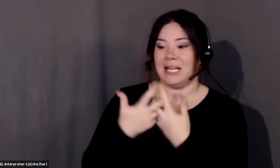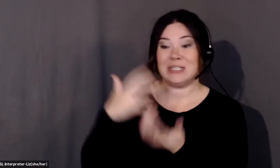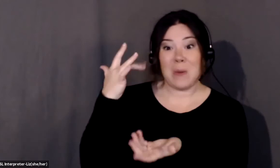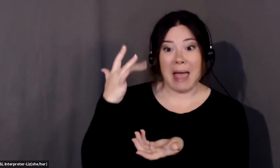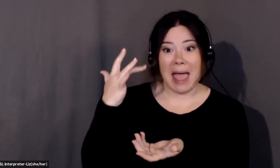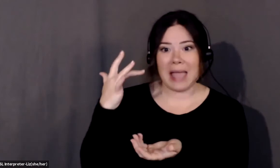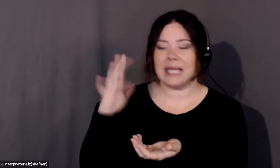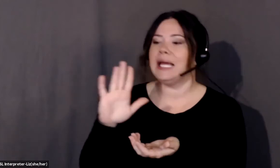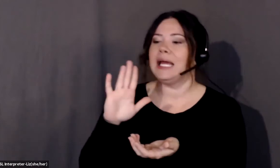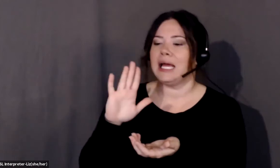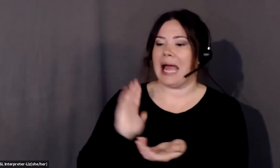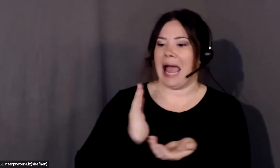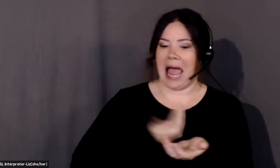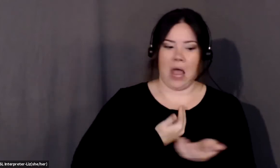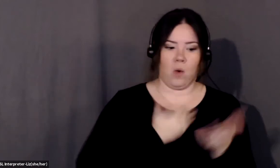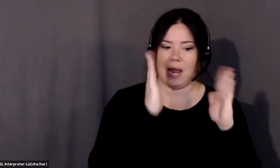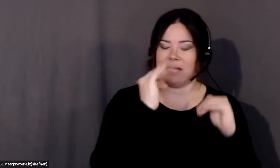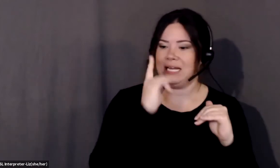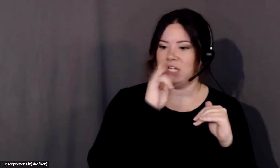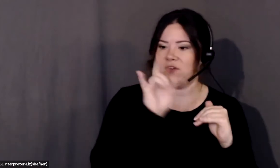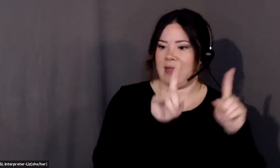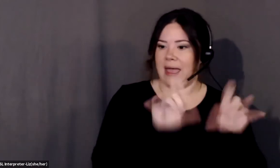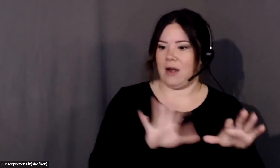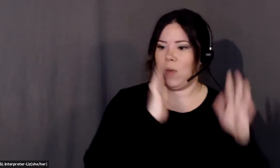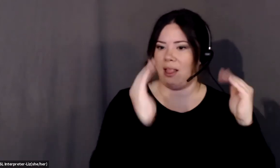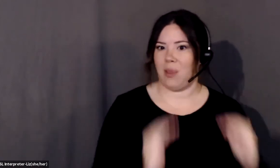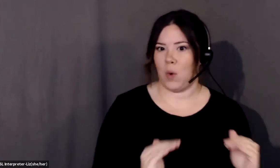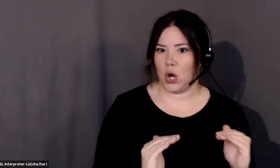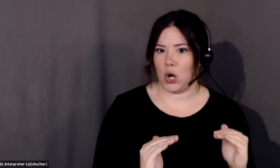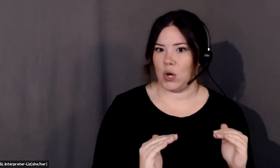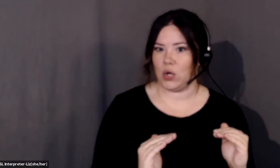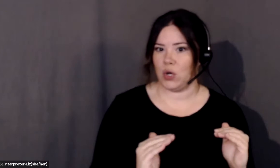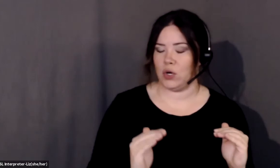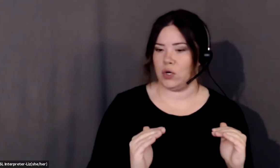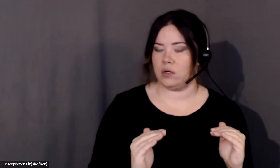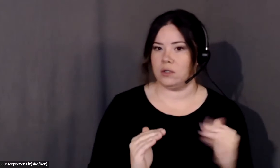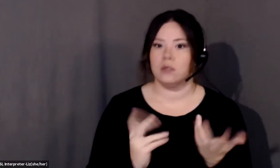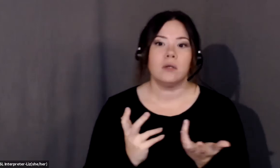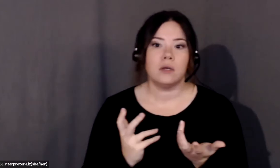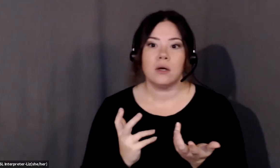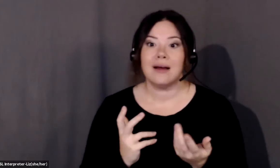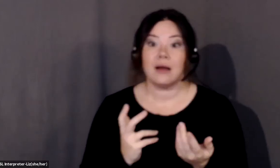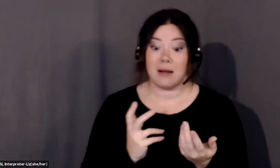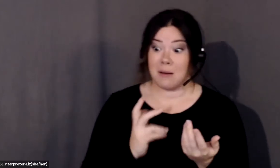It's going to lower the learning standards. You can't stop there.